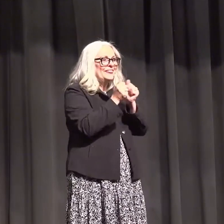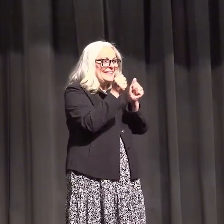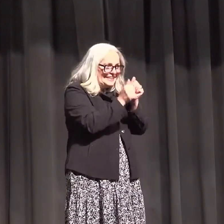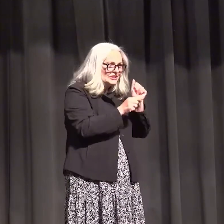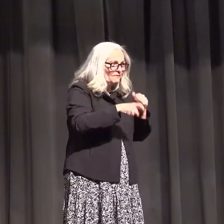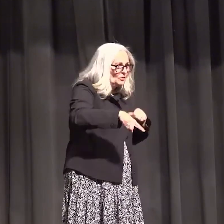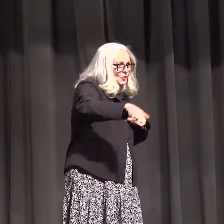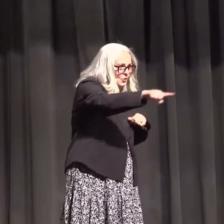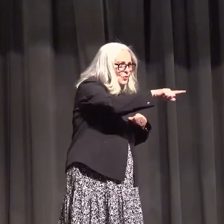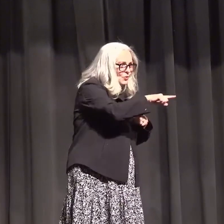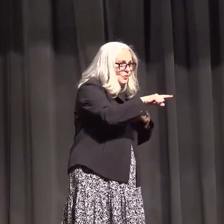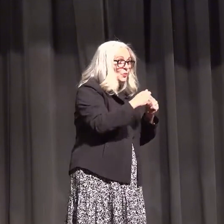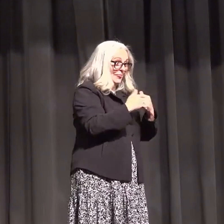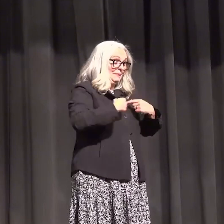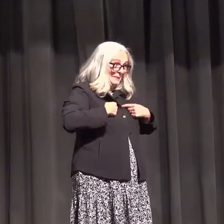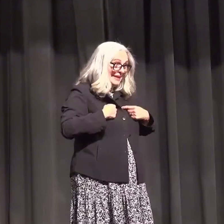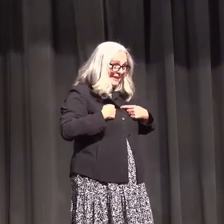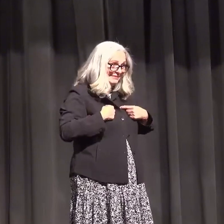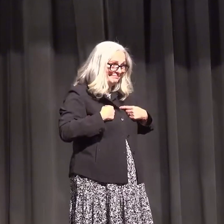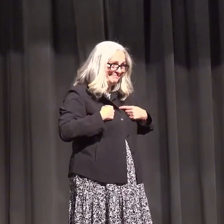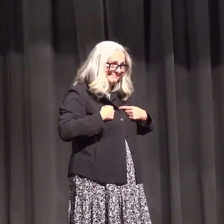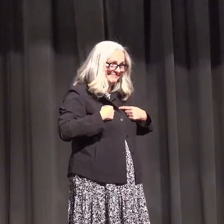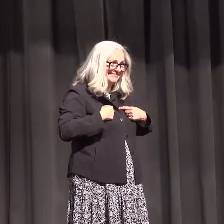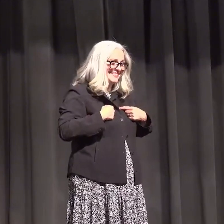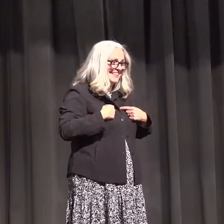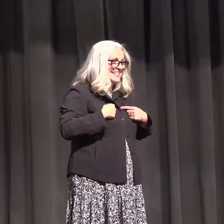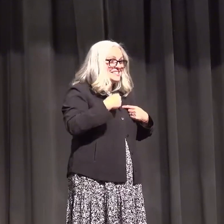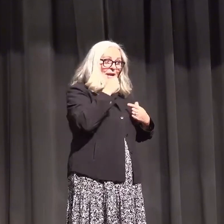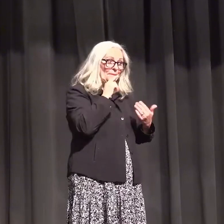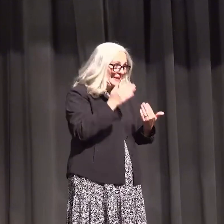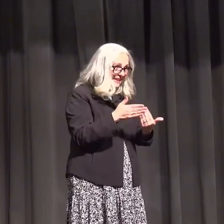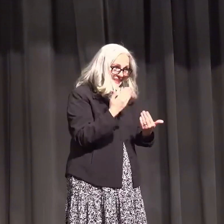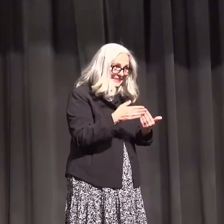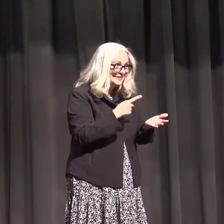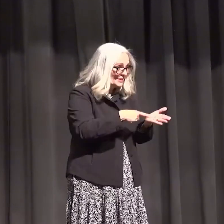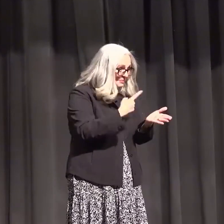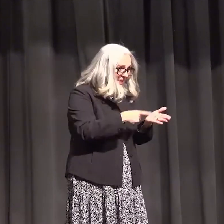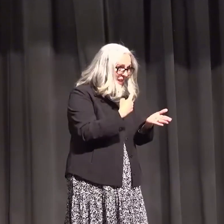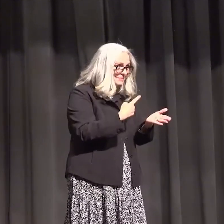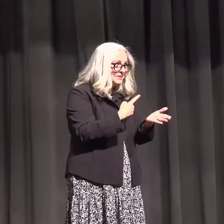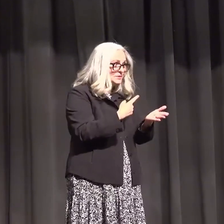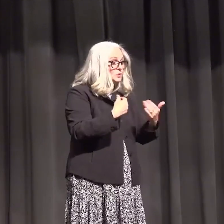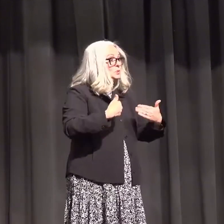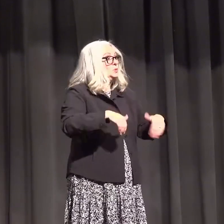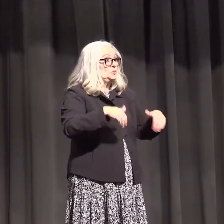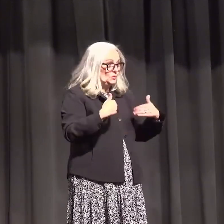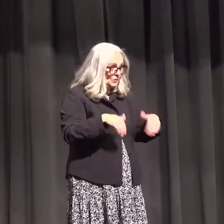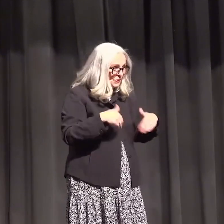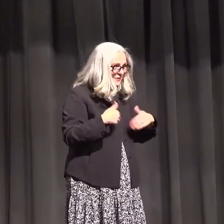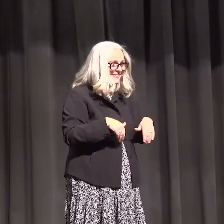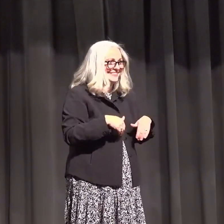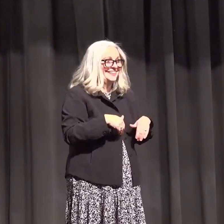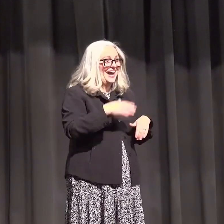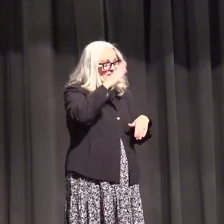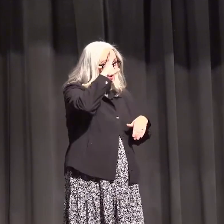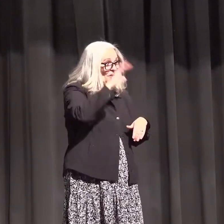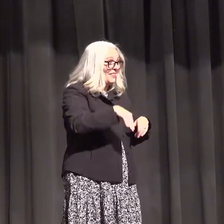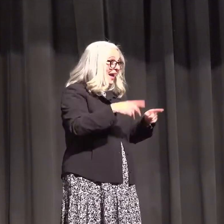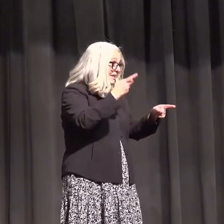are some moments, I've spent some time with each of you, and I know that there have been times when it's been quite challenging and very difficult,